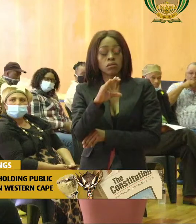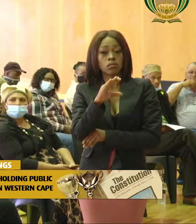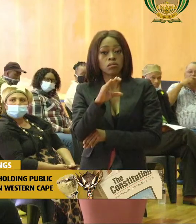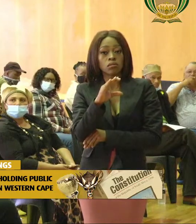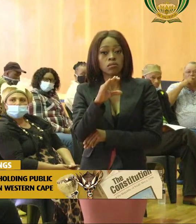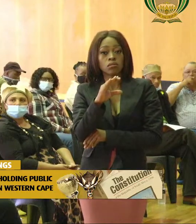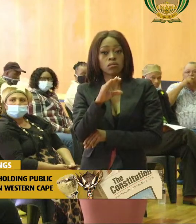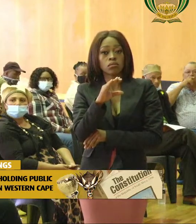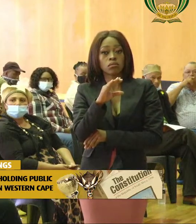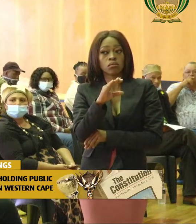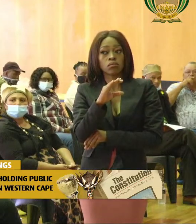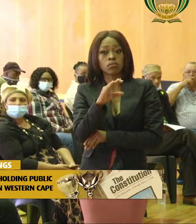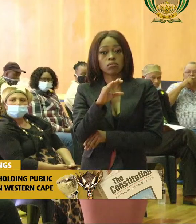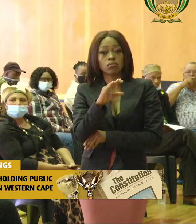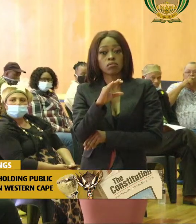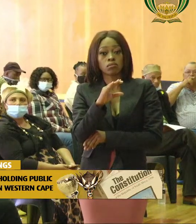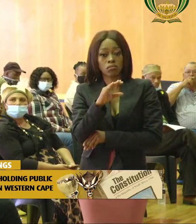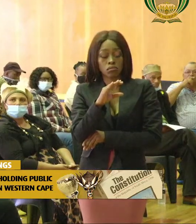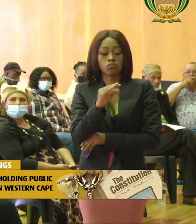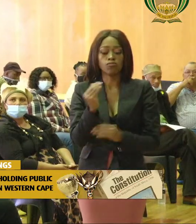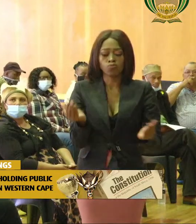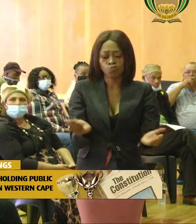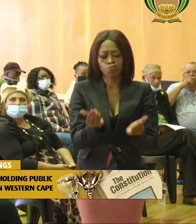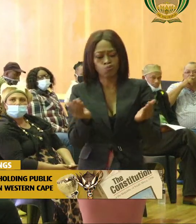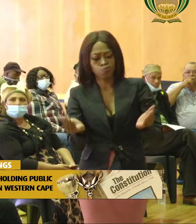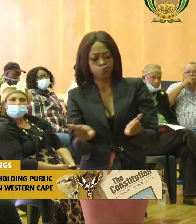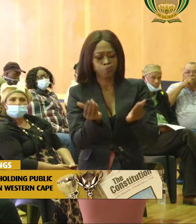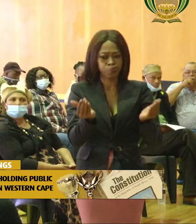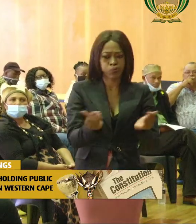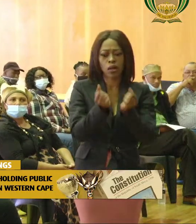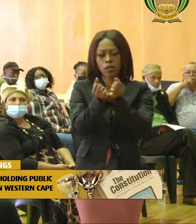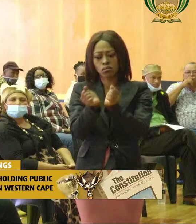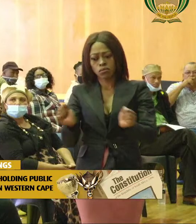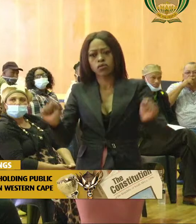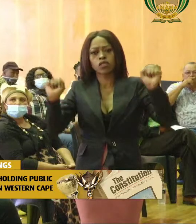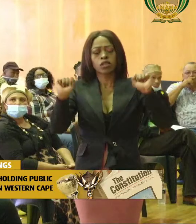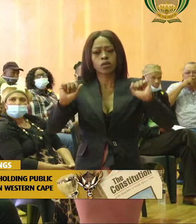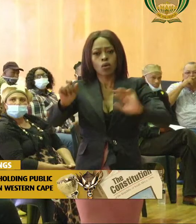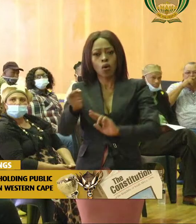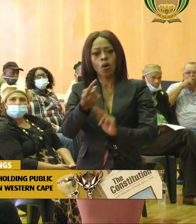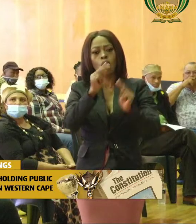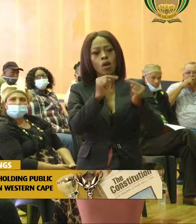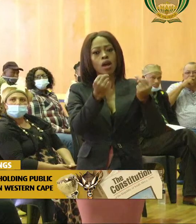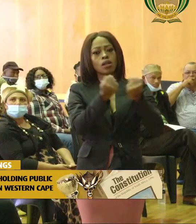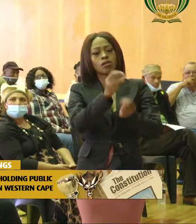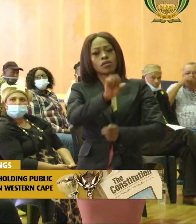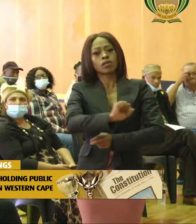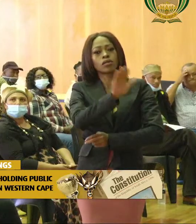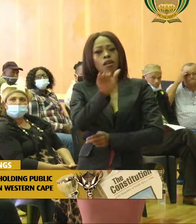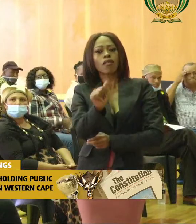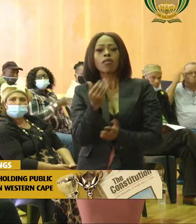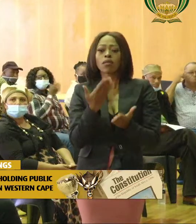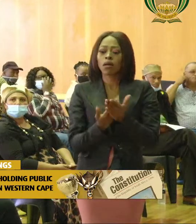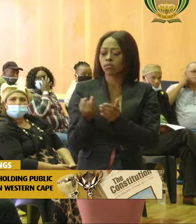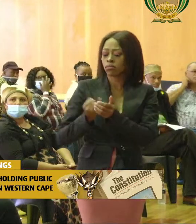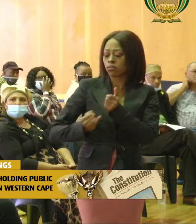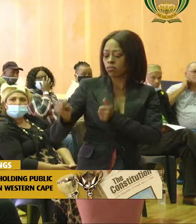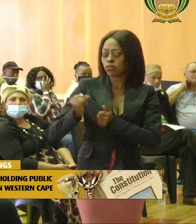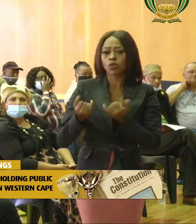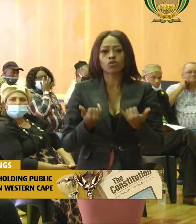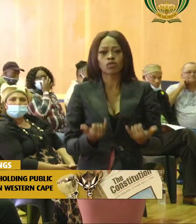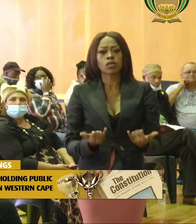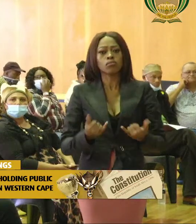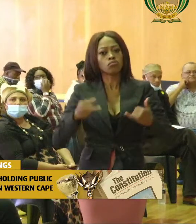umbutho othe waququzelela bonke abantu balapha eSouth Africa into yoba ngaba babe kanti namhlanje